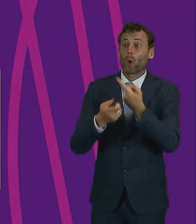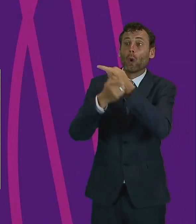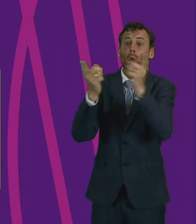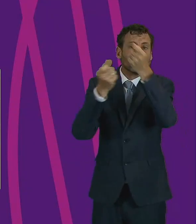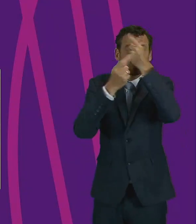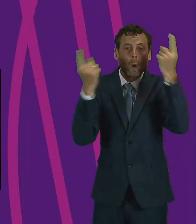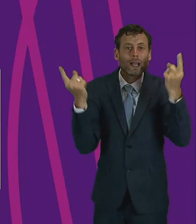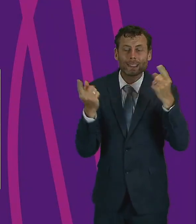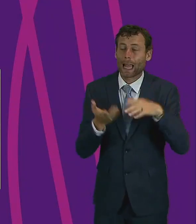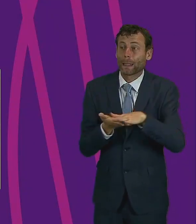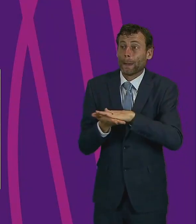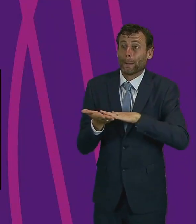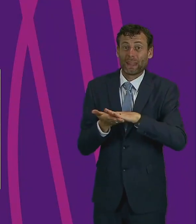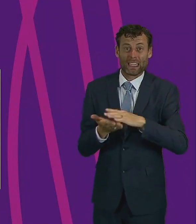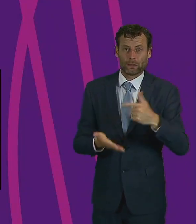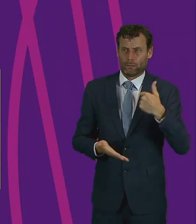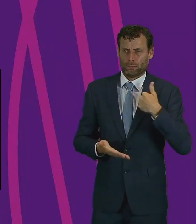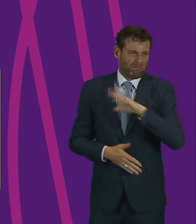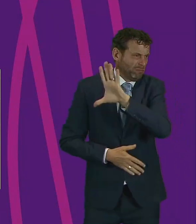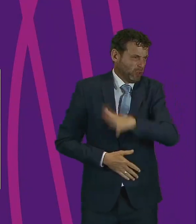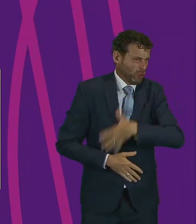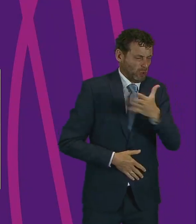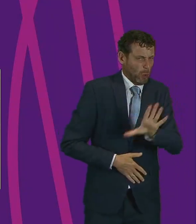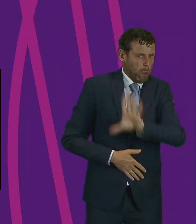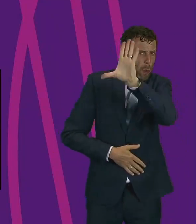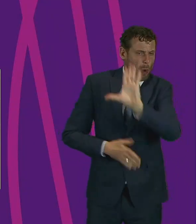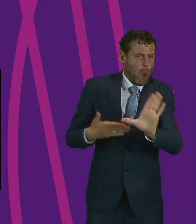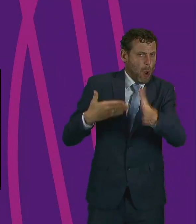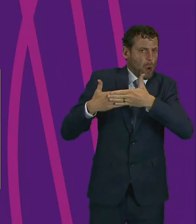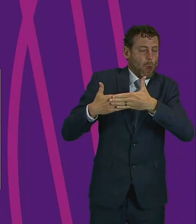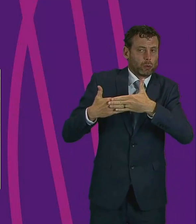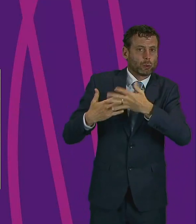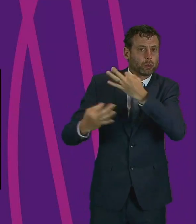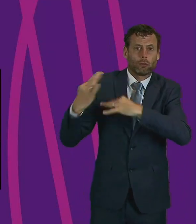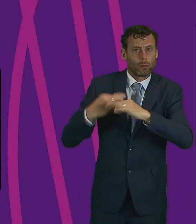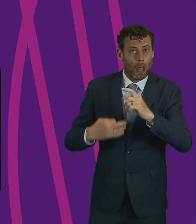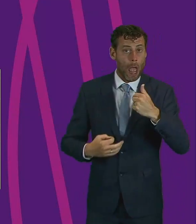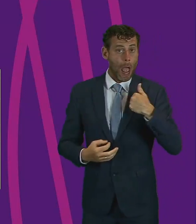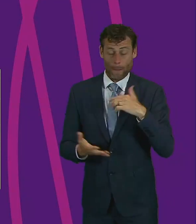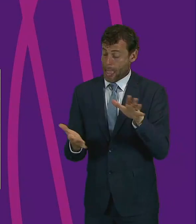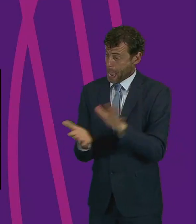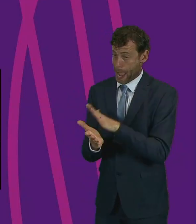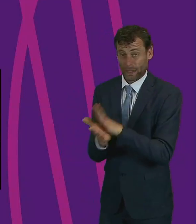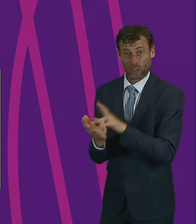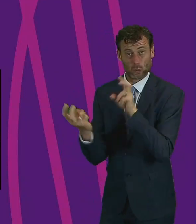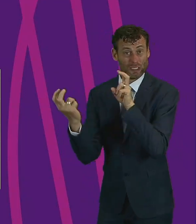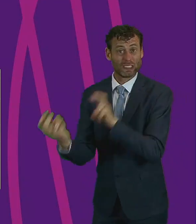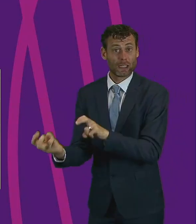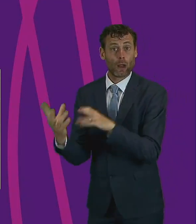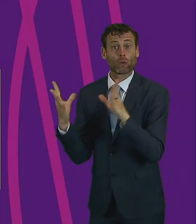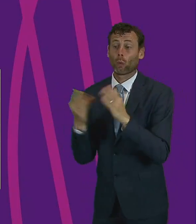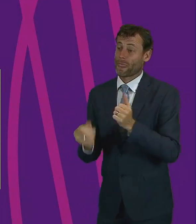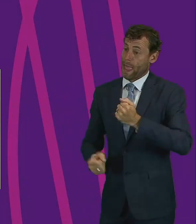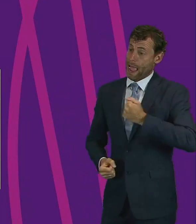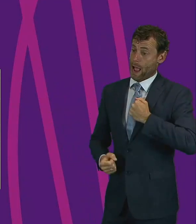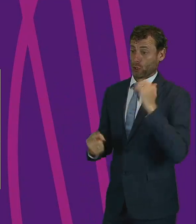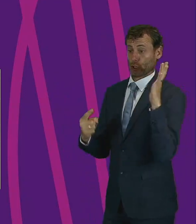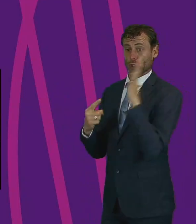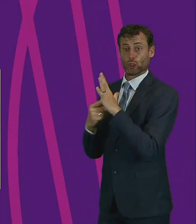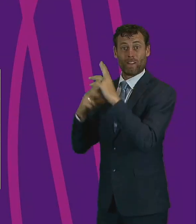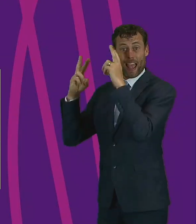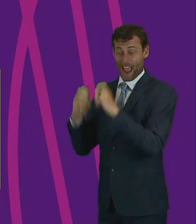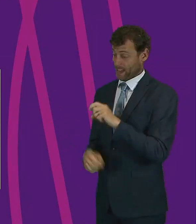scrutiny. So, Mr Whittle, I am very pleased to offer you the opportunity to sit down with our Chief Analyst and have that R number explained